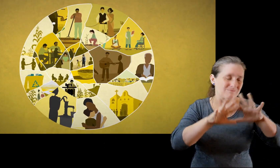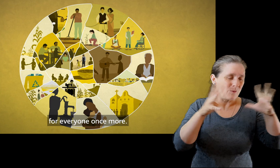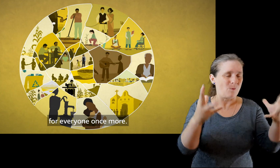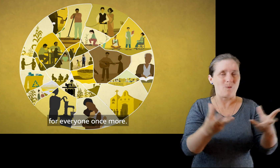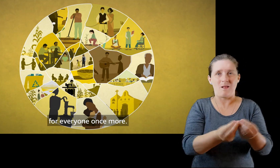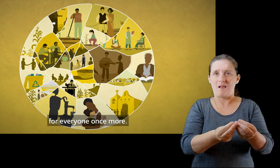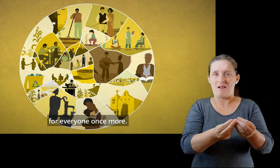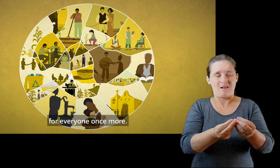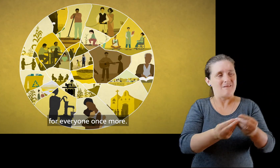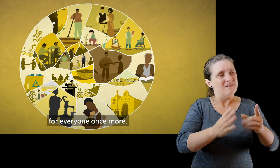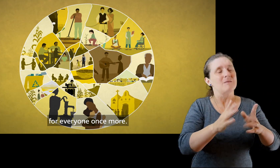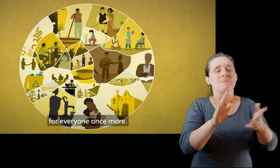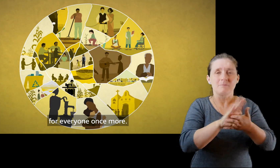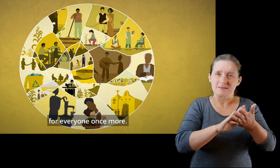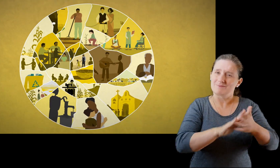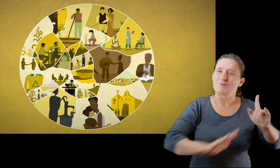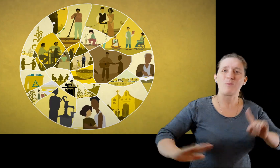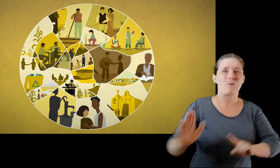for everyone once more.